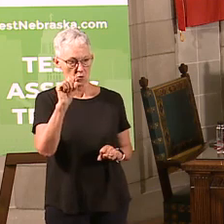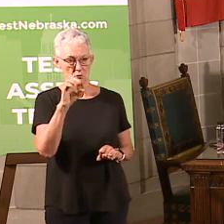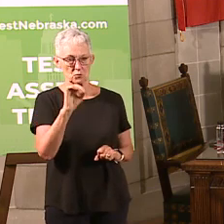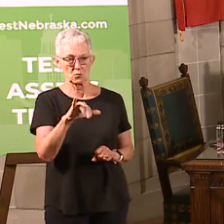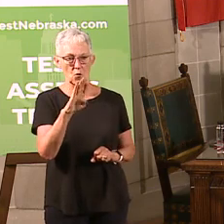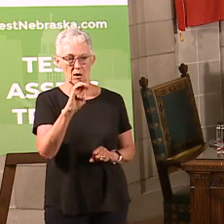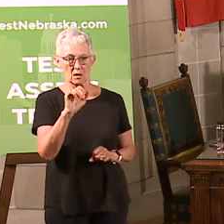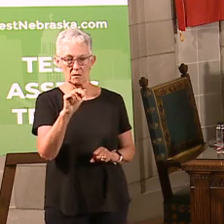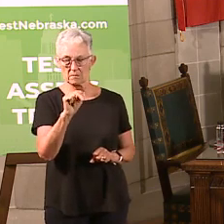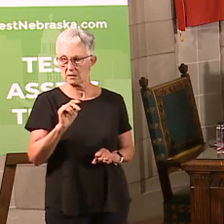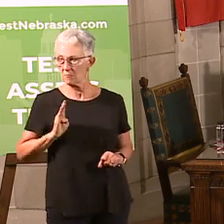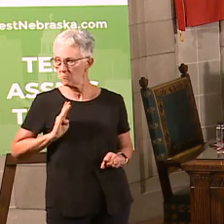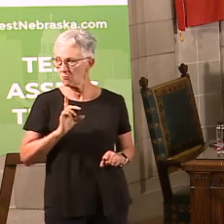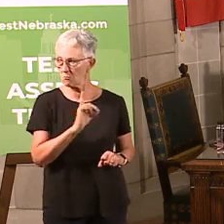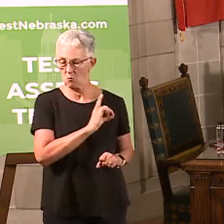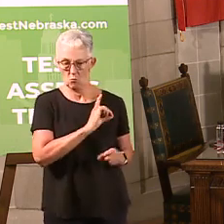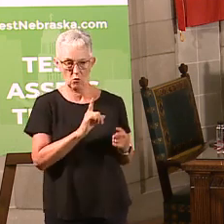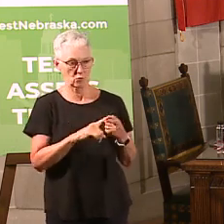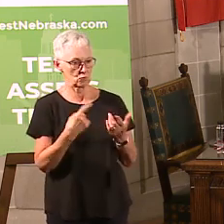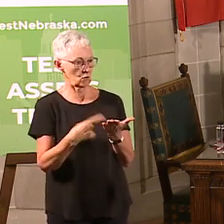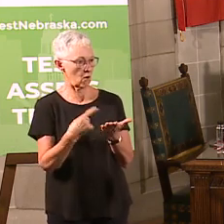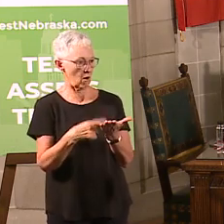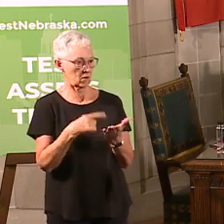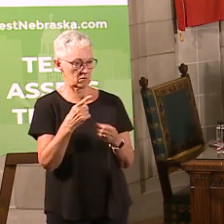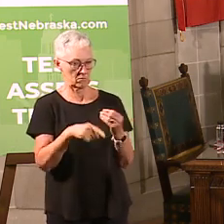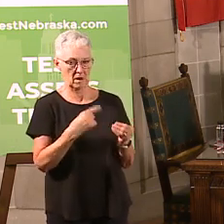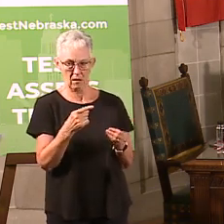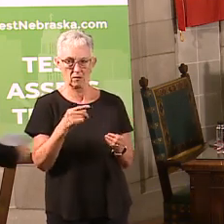Fuels Month as well. So Scott, would you please come up and join us?